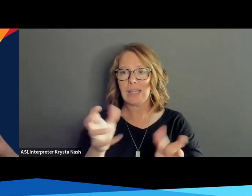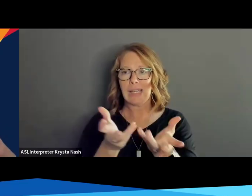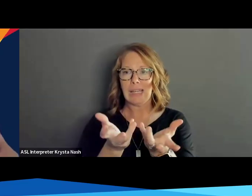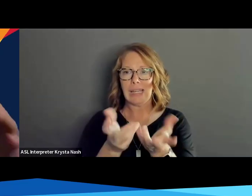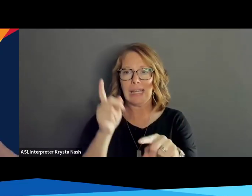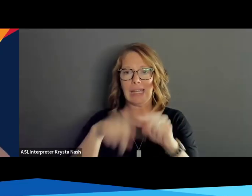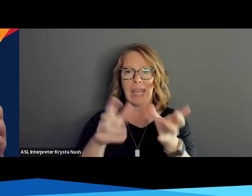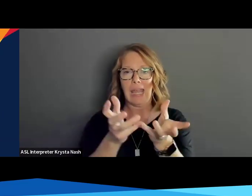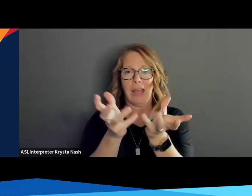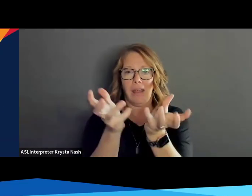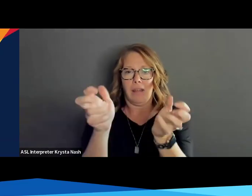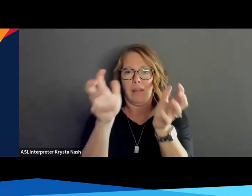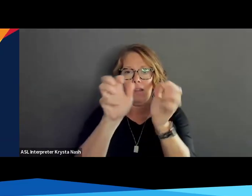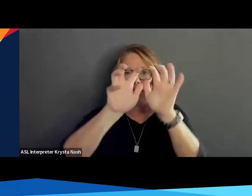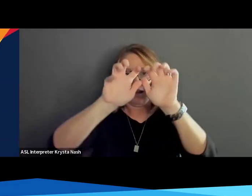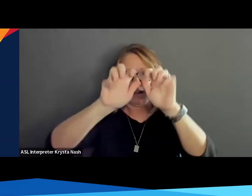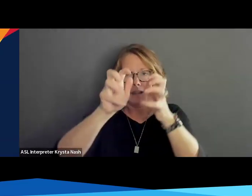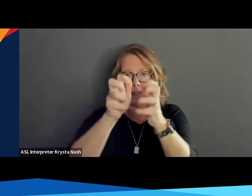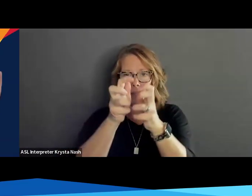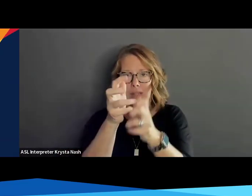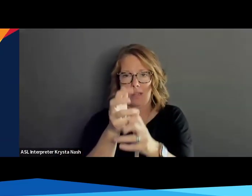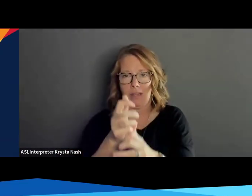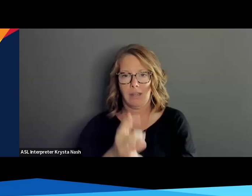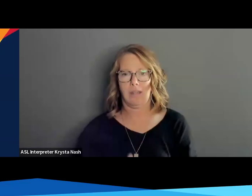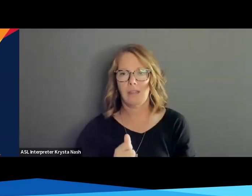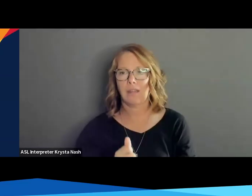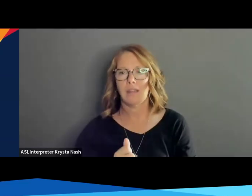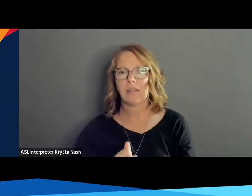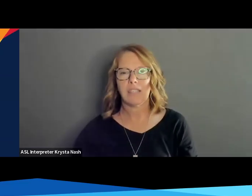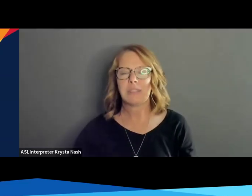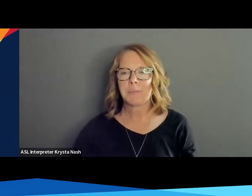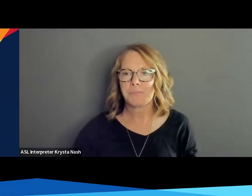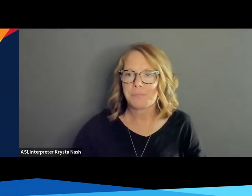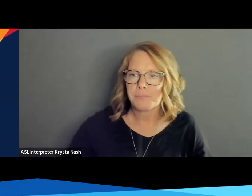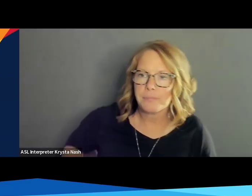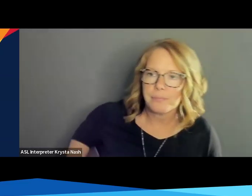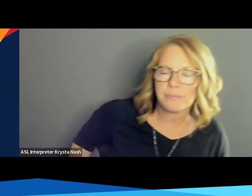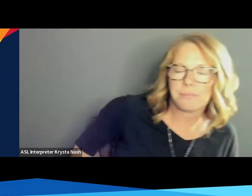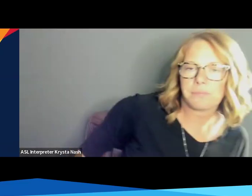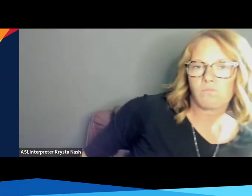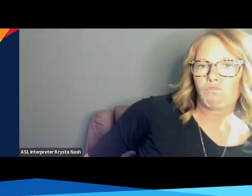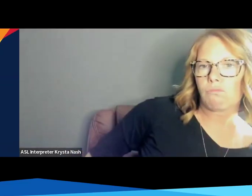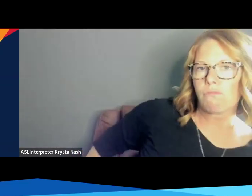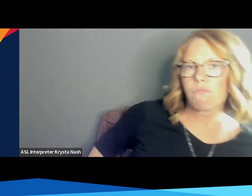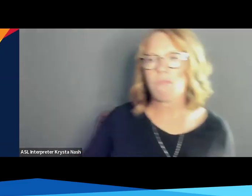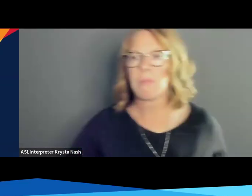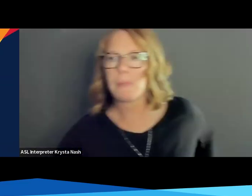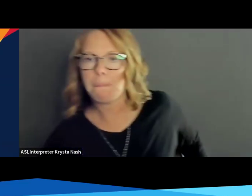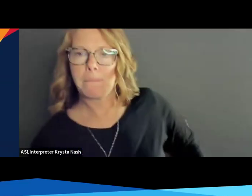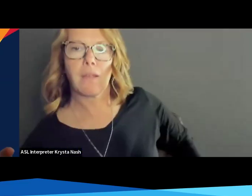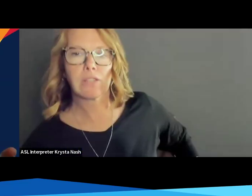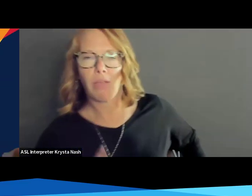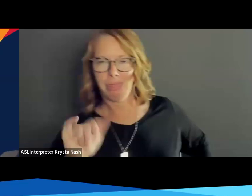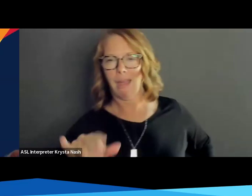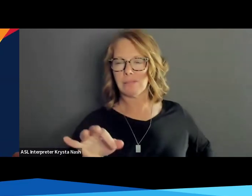to stimulate to work to make it squeeze itself and to move the stool along. So it's important to do that. But if